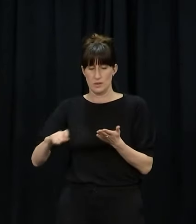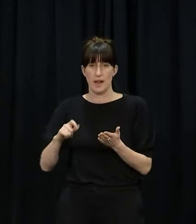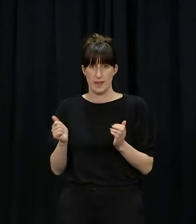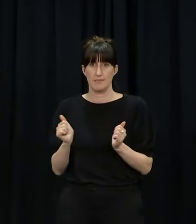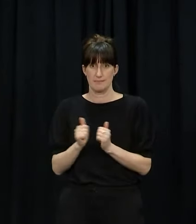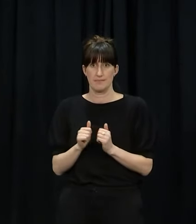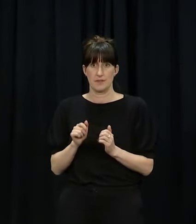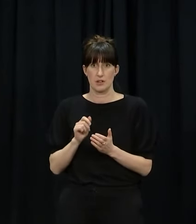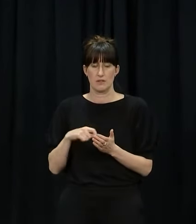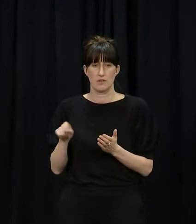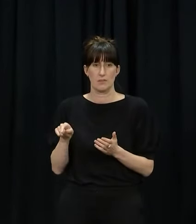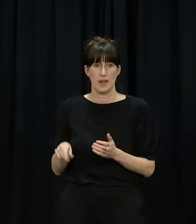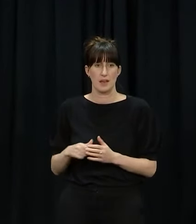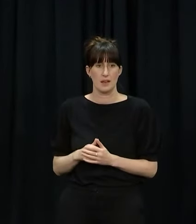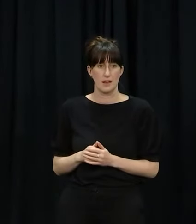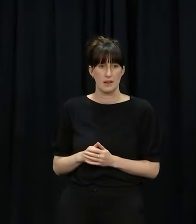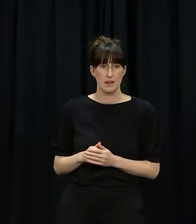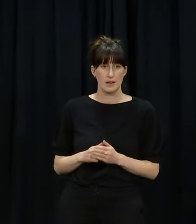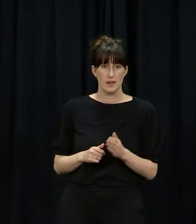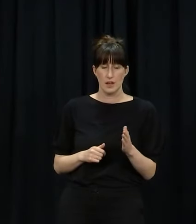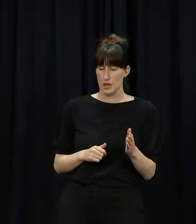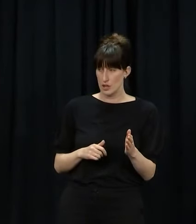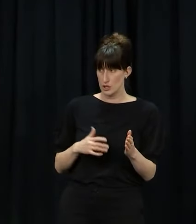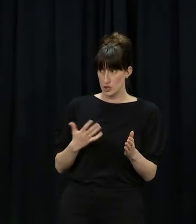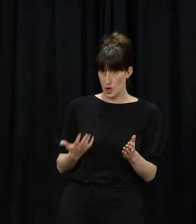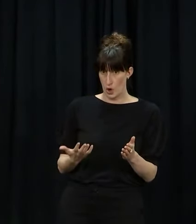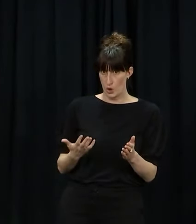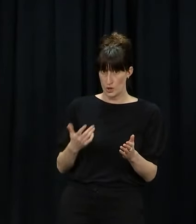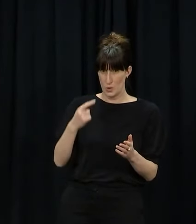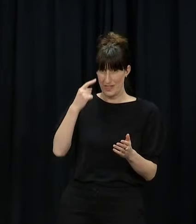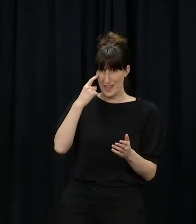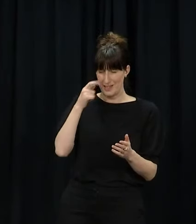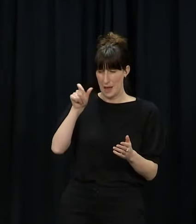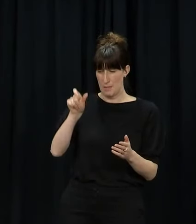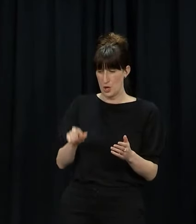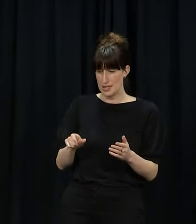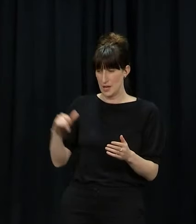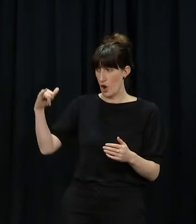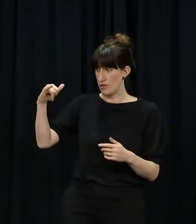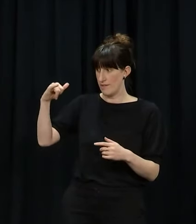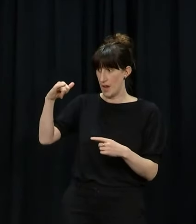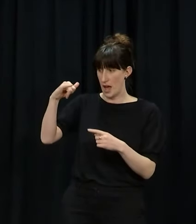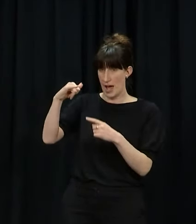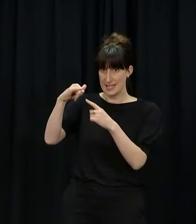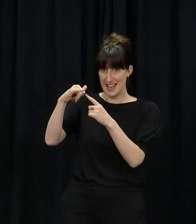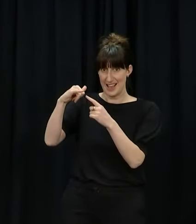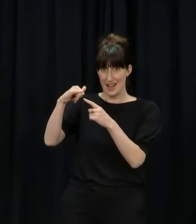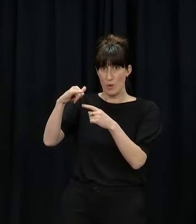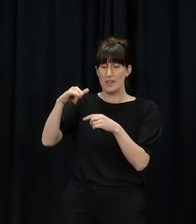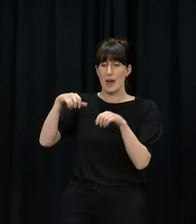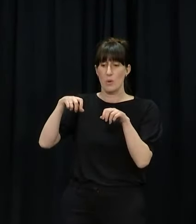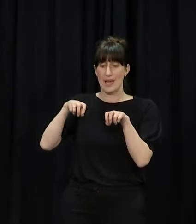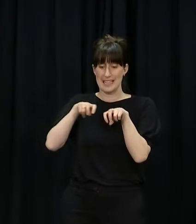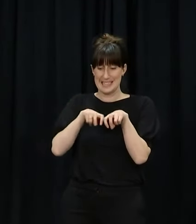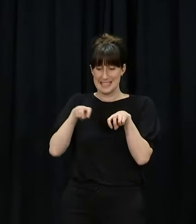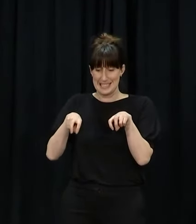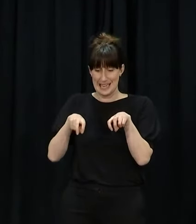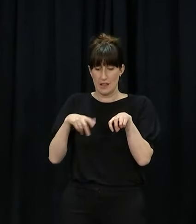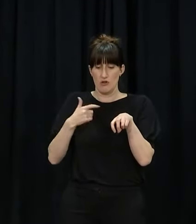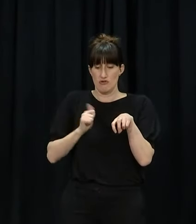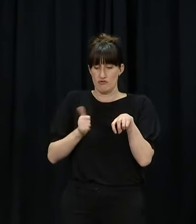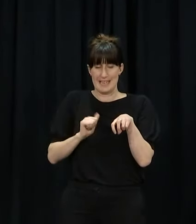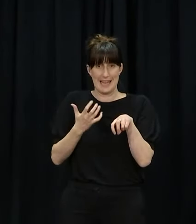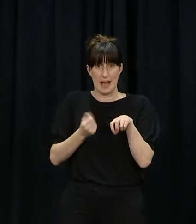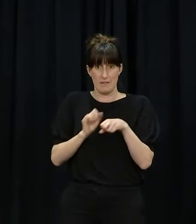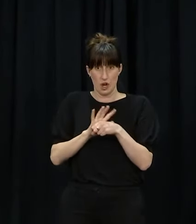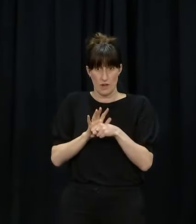already infectious on the flight? Or was it likely that they became more infectious? To be honest, I don't believe I've seen the CT